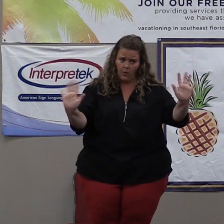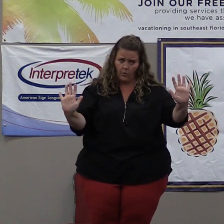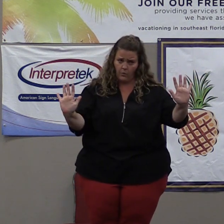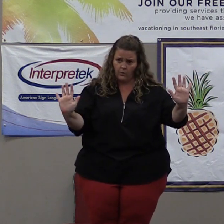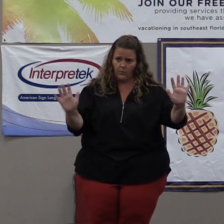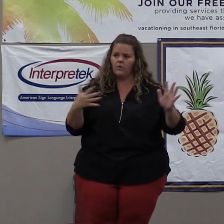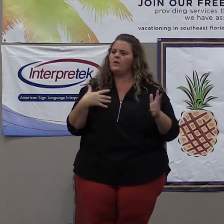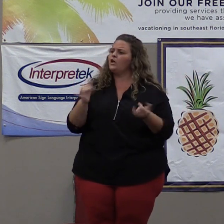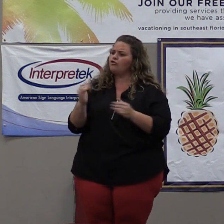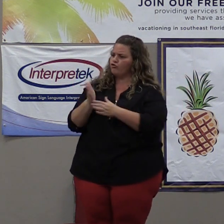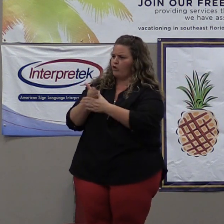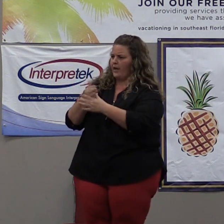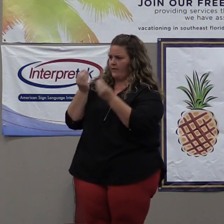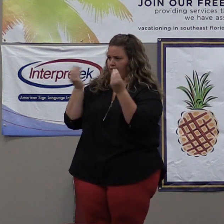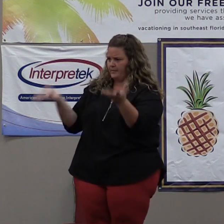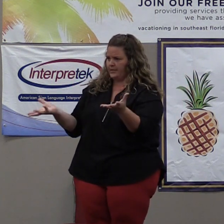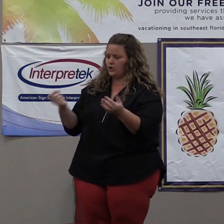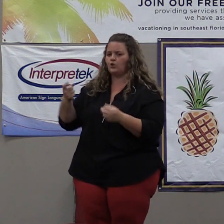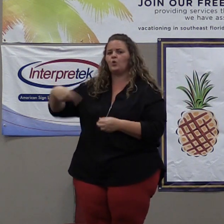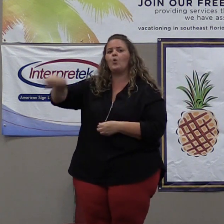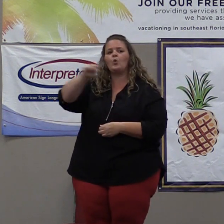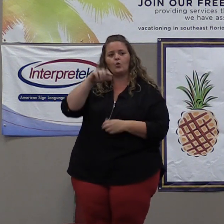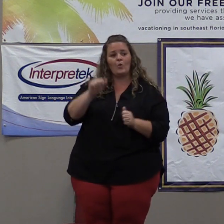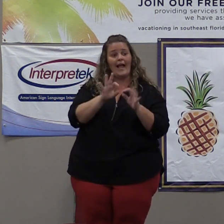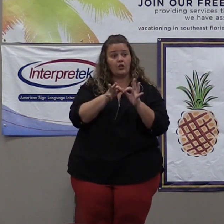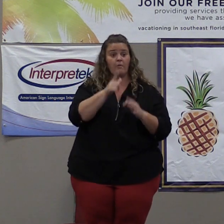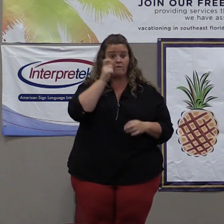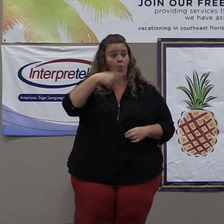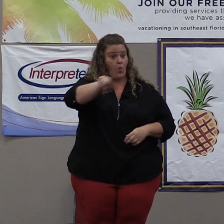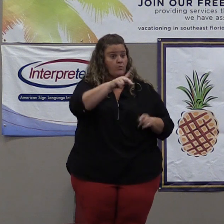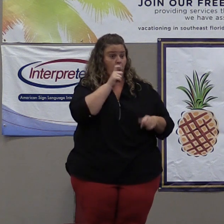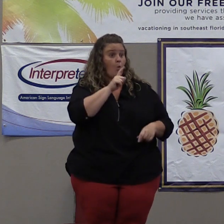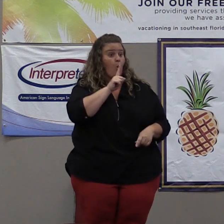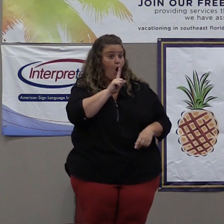I'm here to share with you information so you can interpret for those who are political.